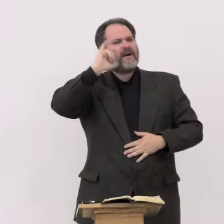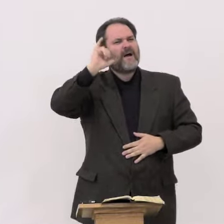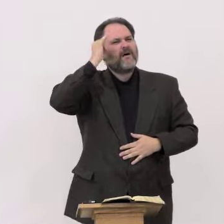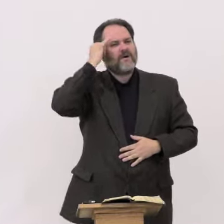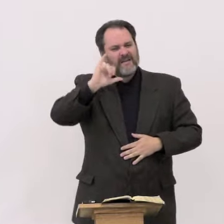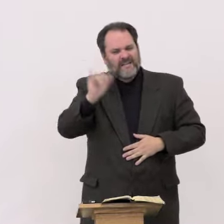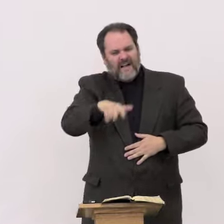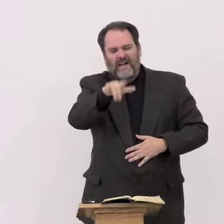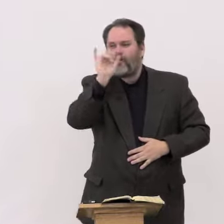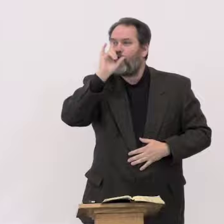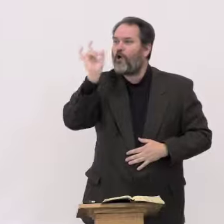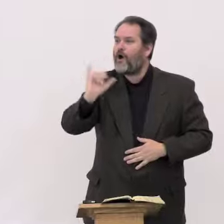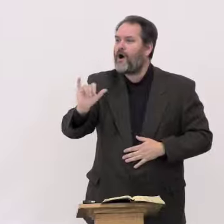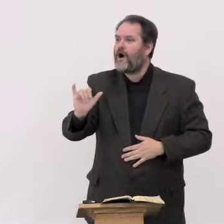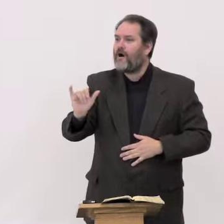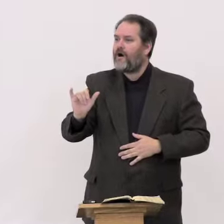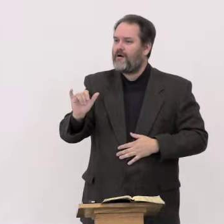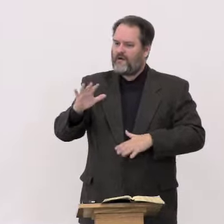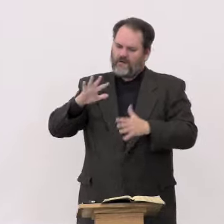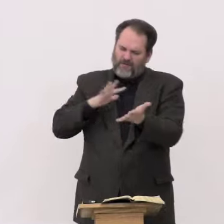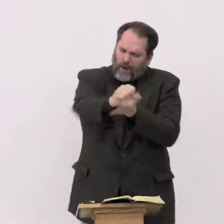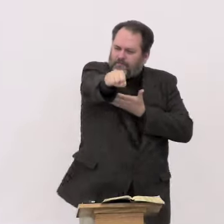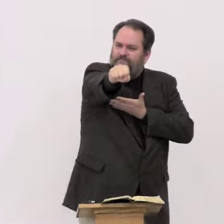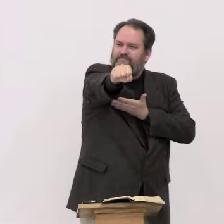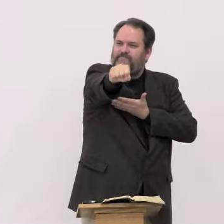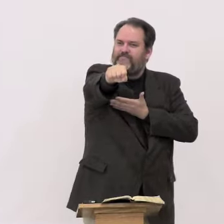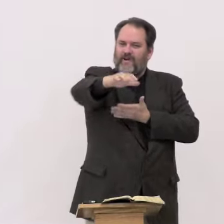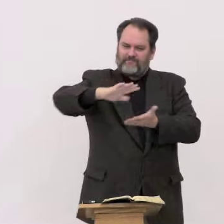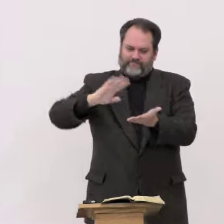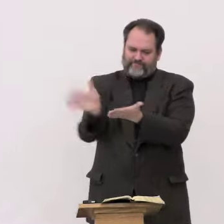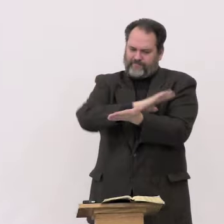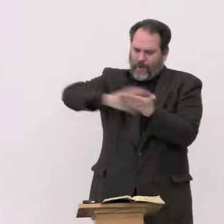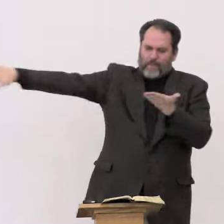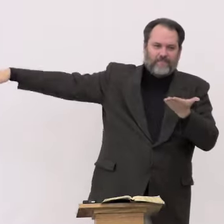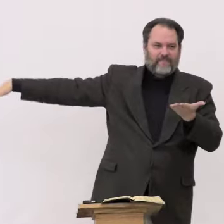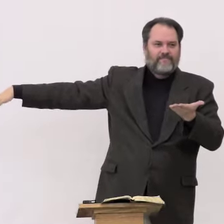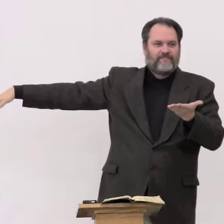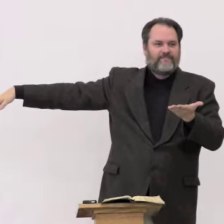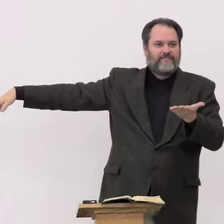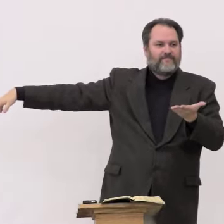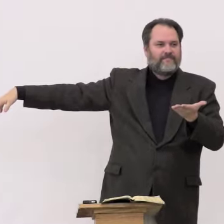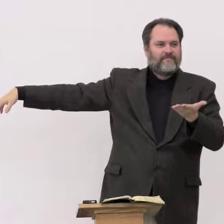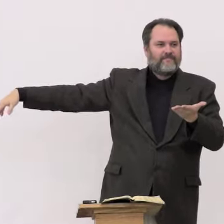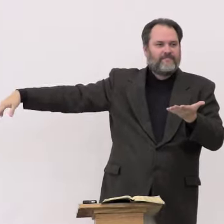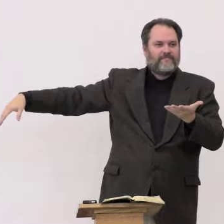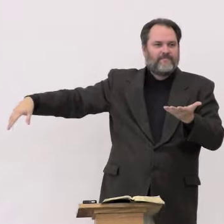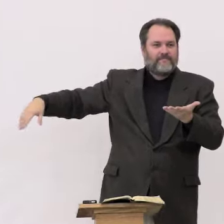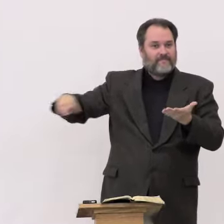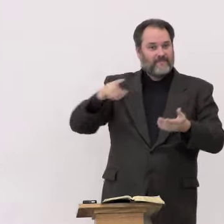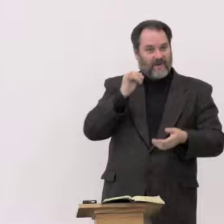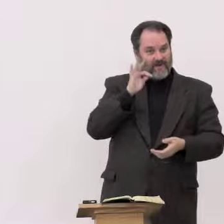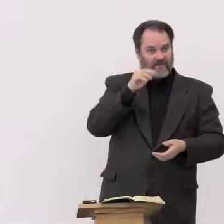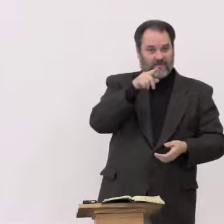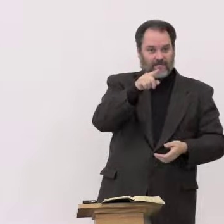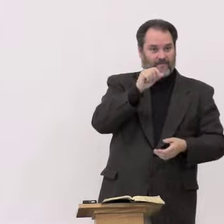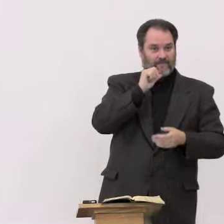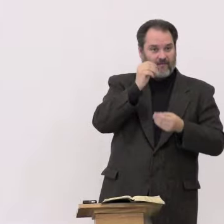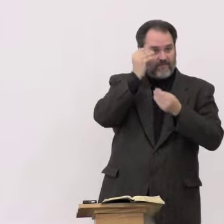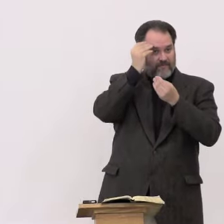done, and it destroys like everything, just like that. Destroy the house. If you do